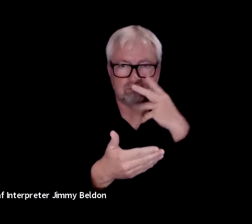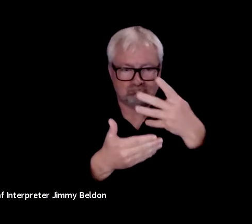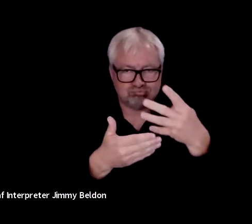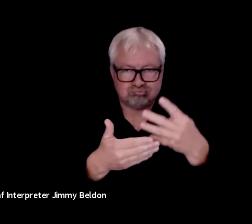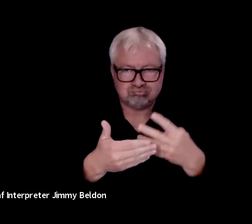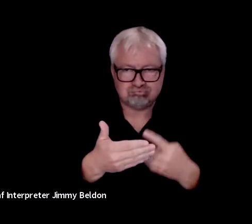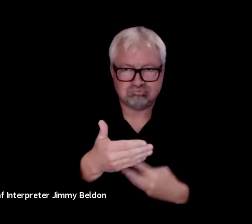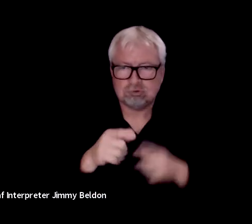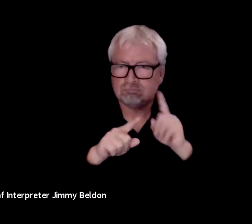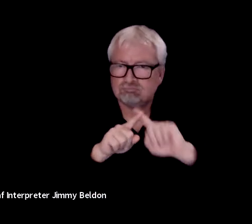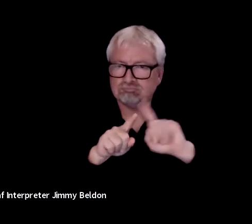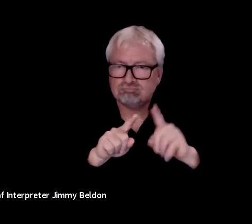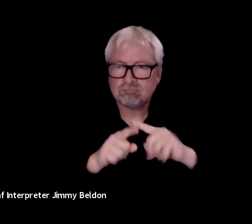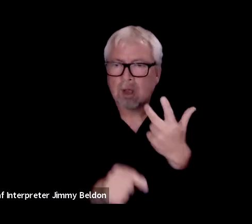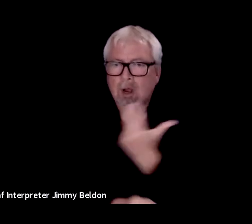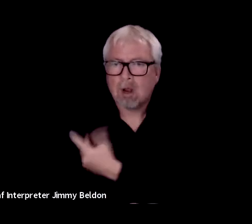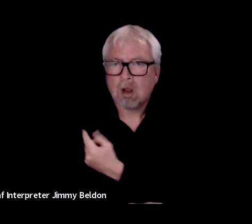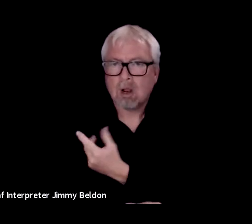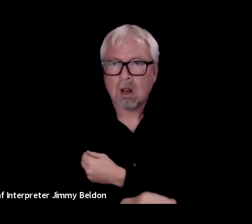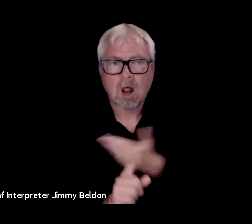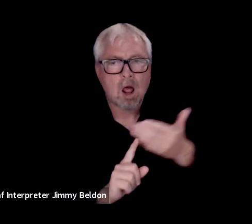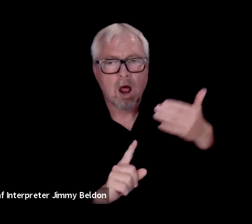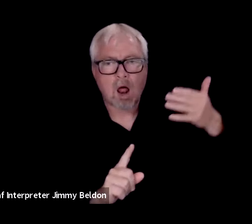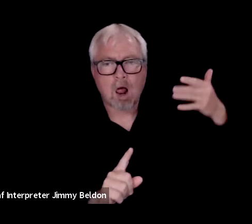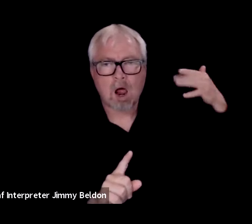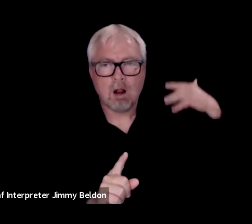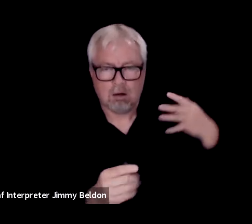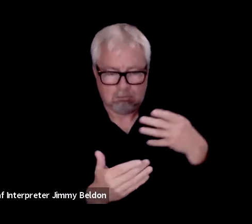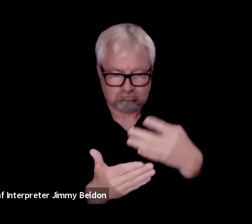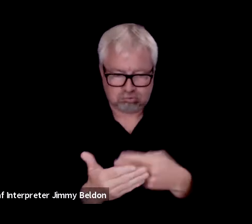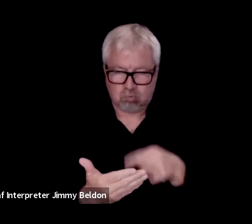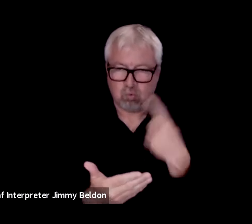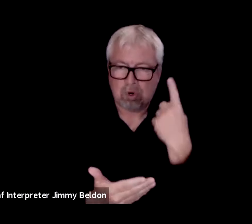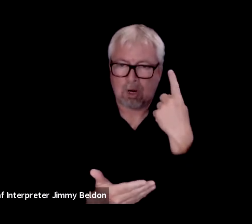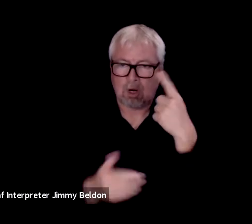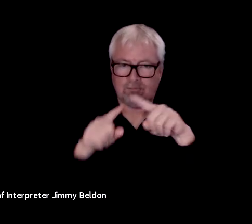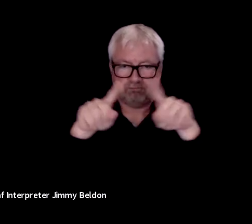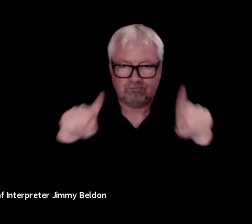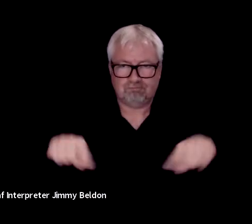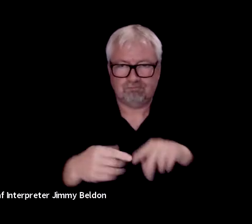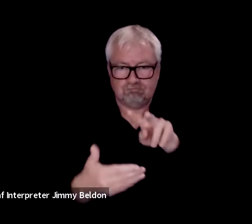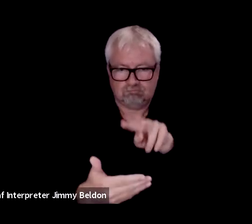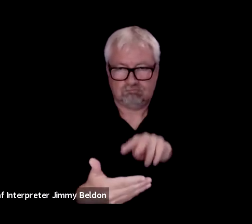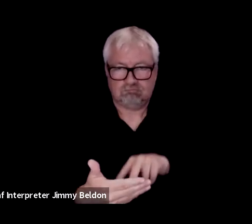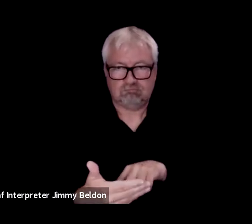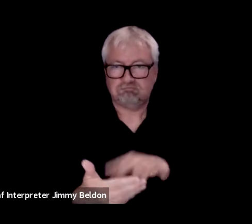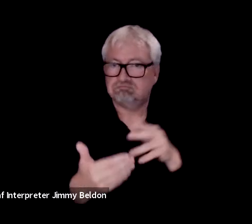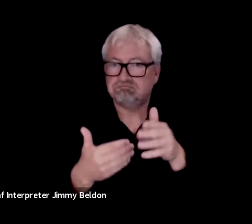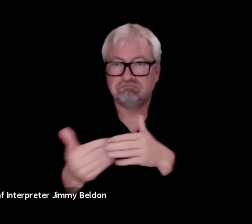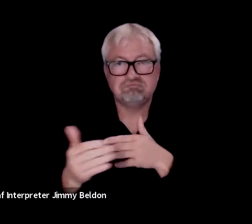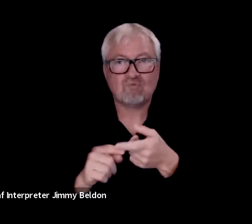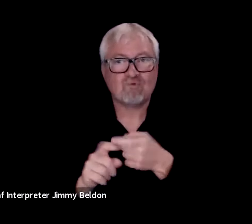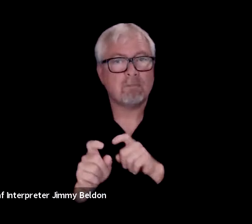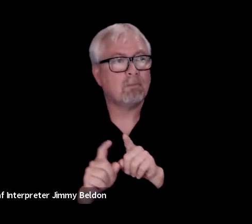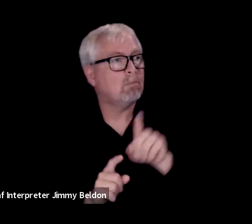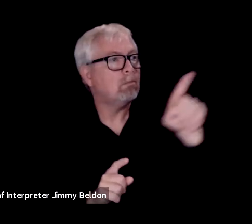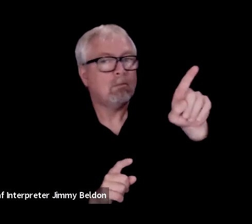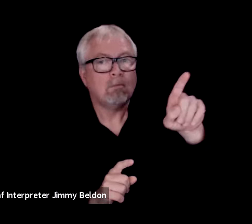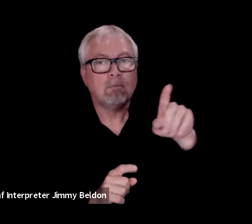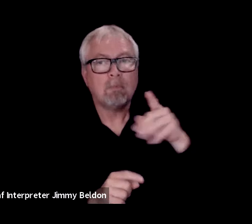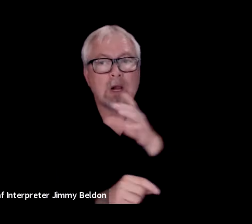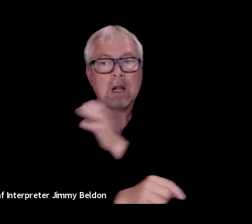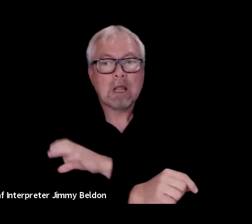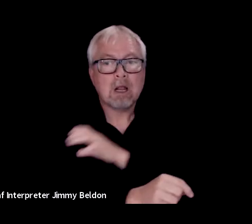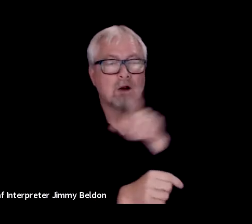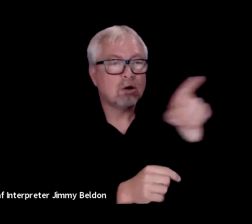those vaccinations were given by different healthcare providers in Minnesota for different types of vaccinations. But starting today, anyone who